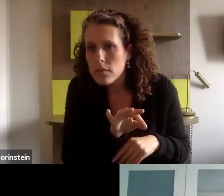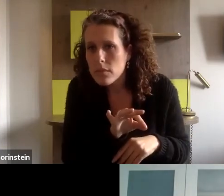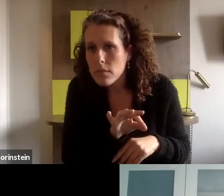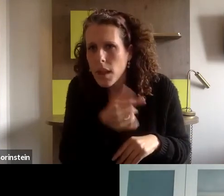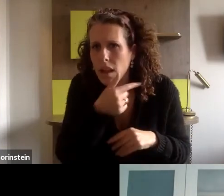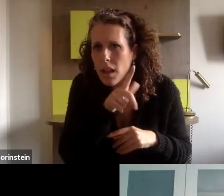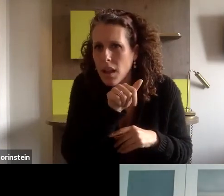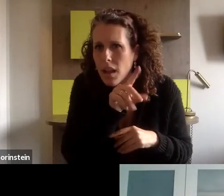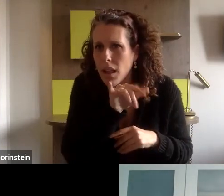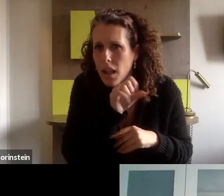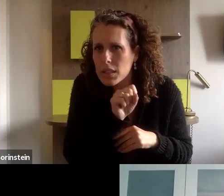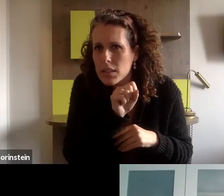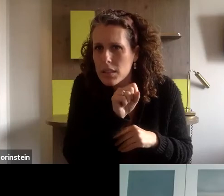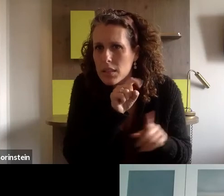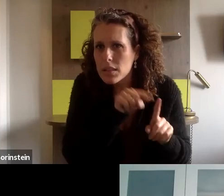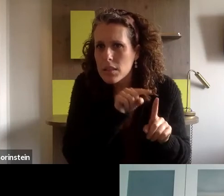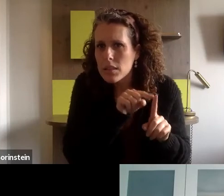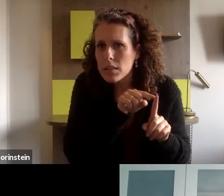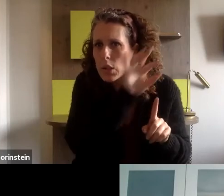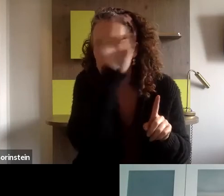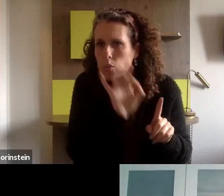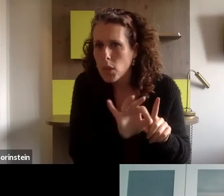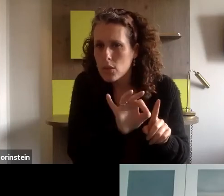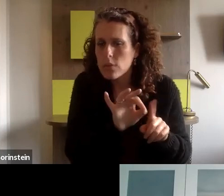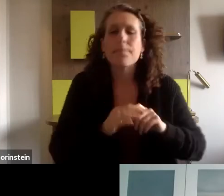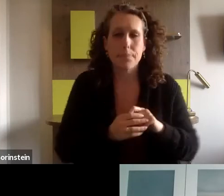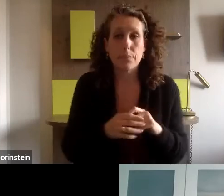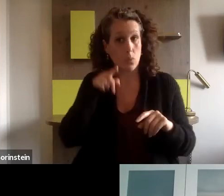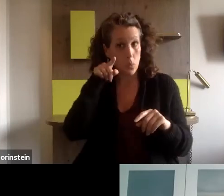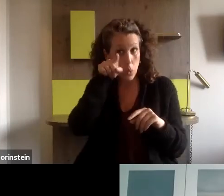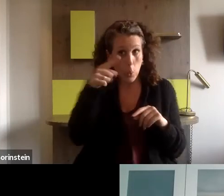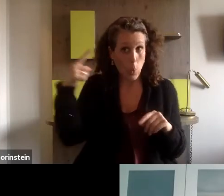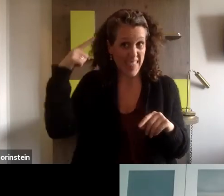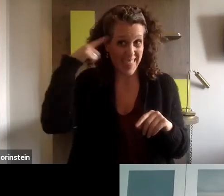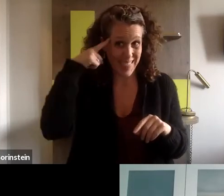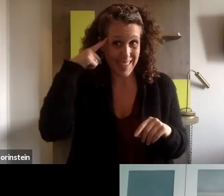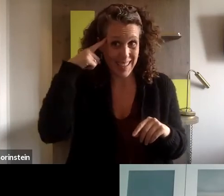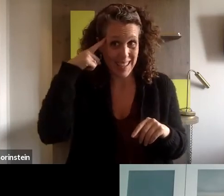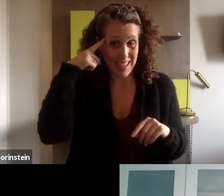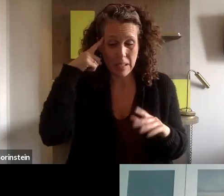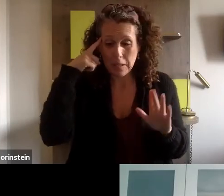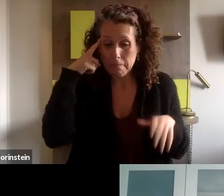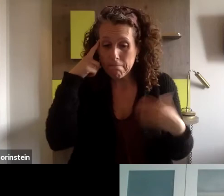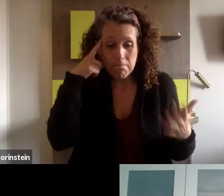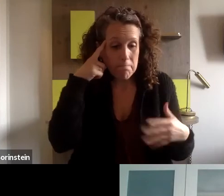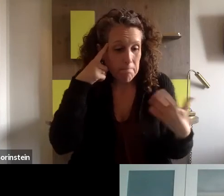Gladys. I ask one of her questions is, do you think there's anything from